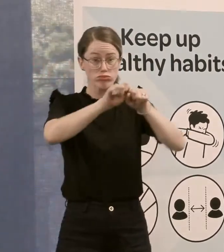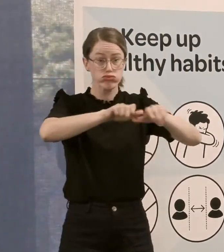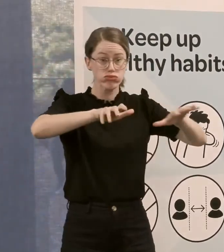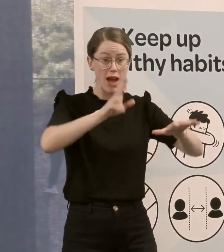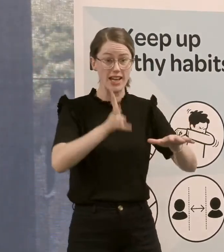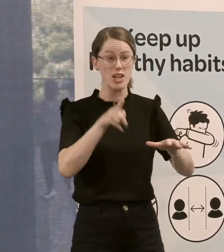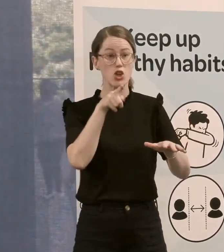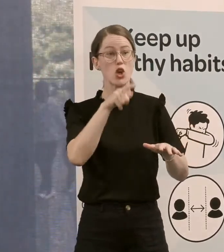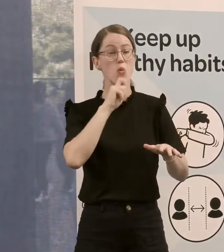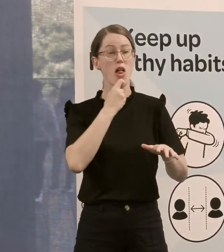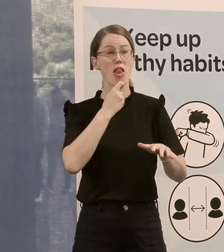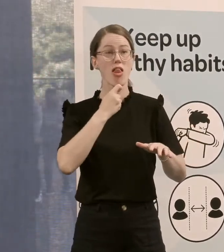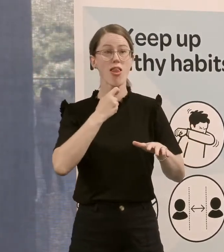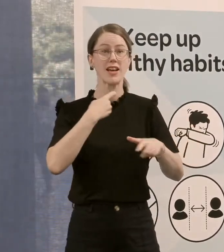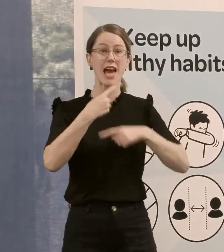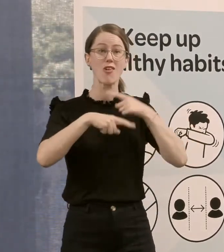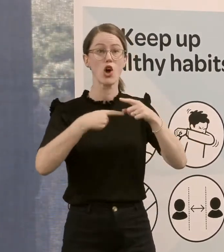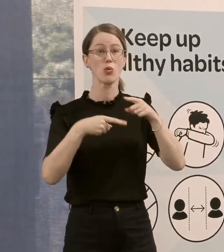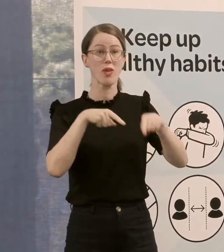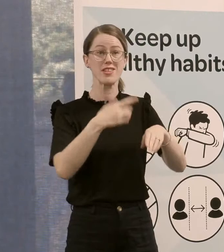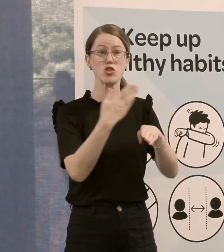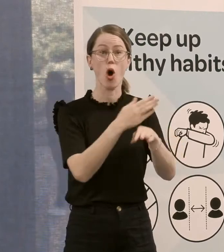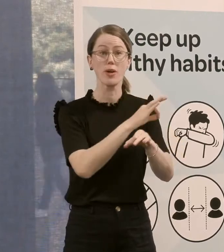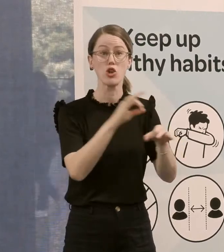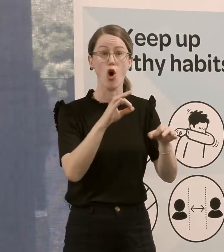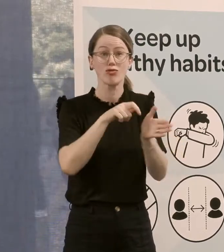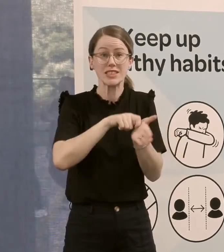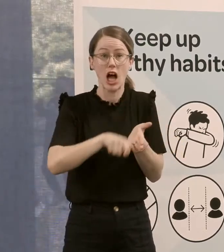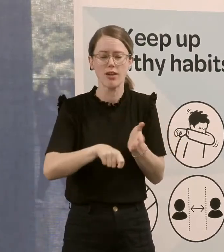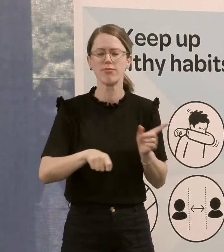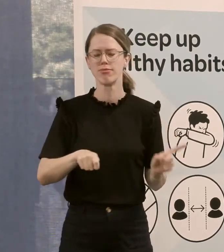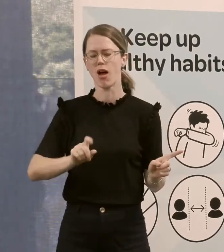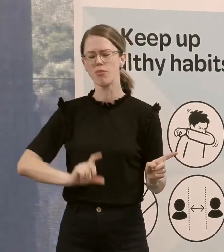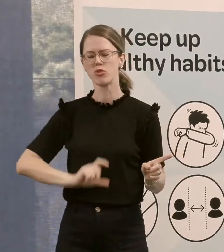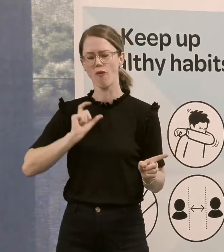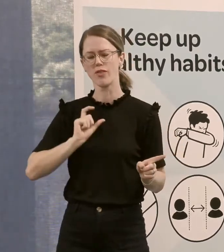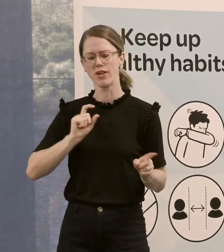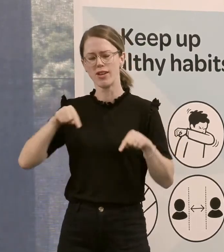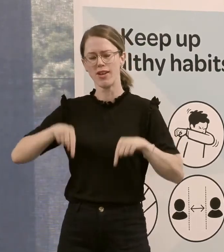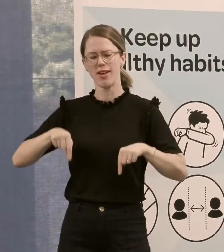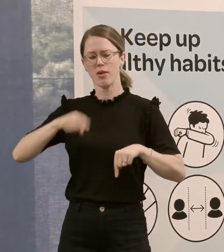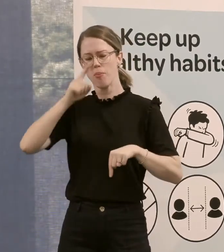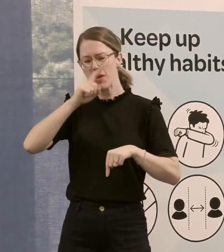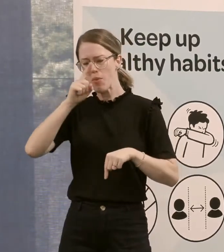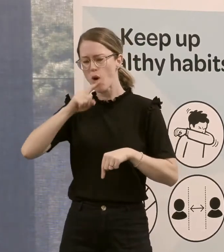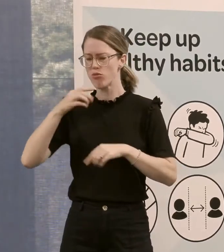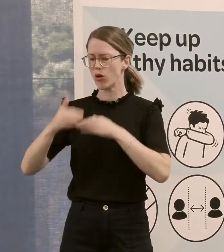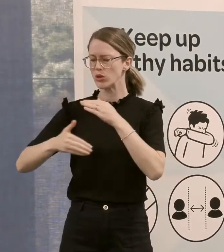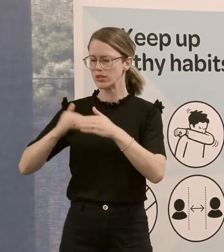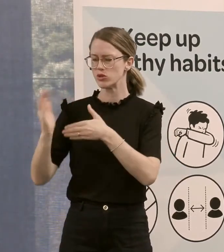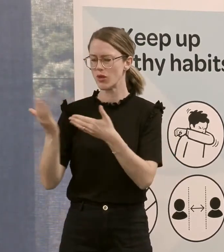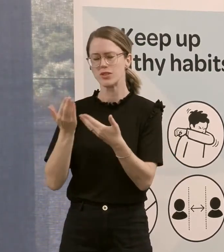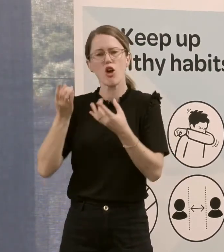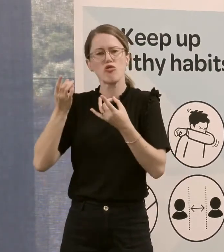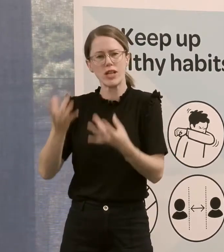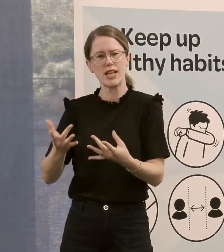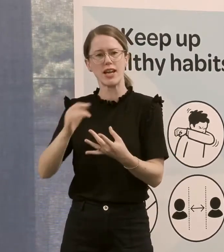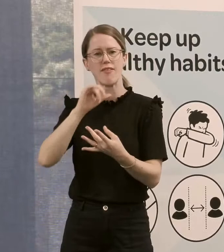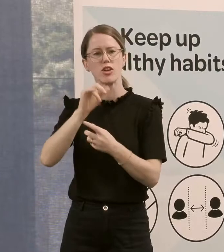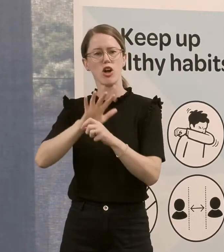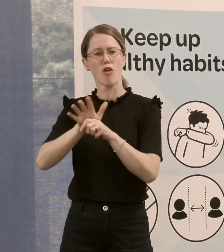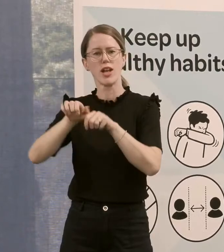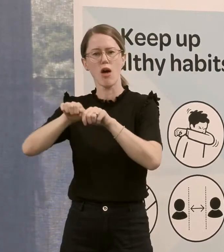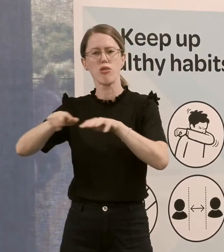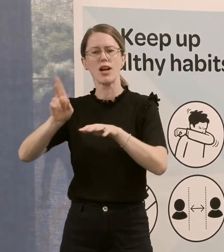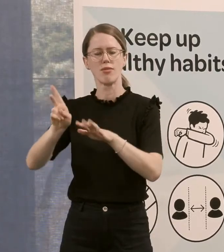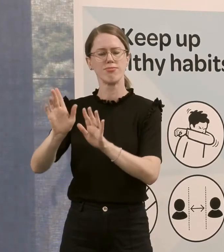confident that we've got in the system, we've got the people, the processes and all the services in place to deal with another outbreak.